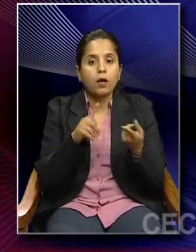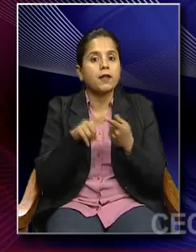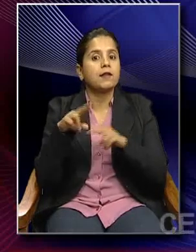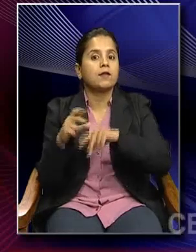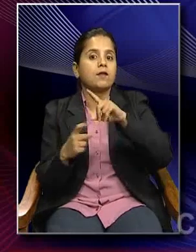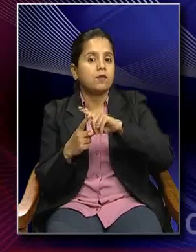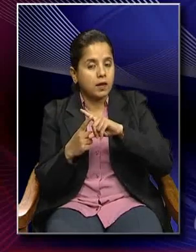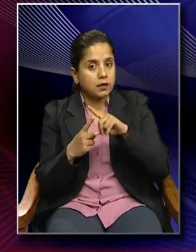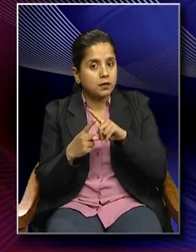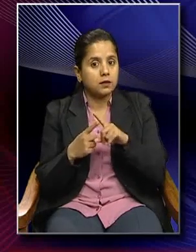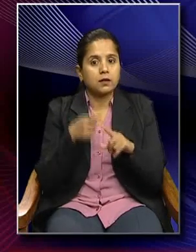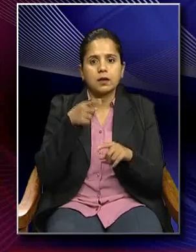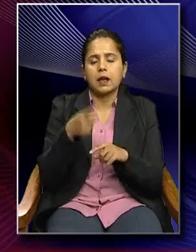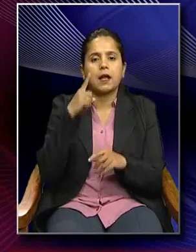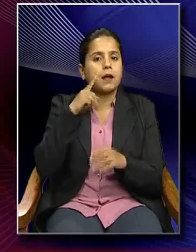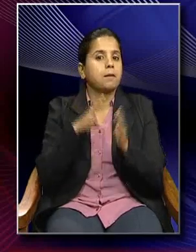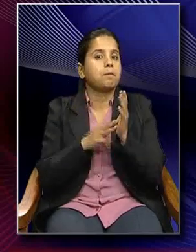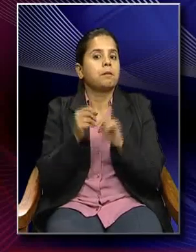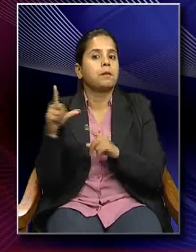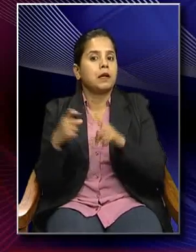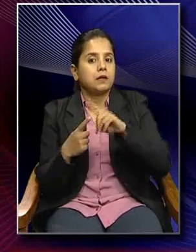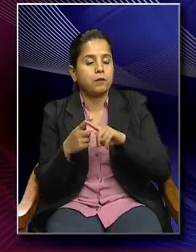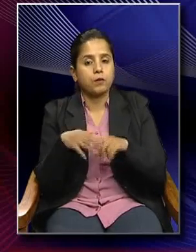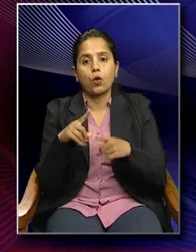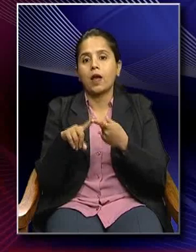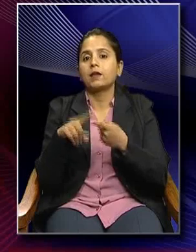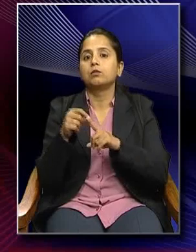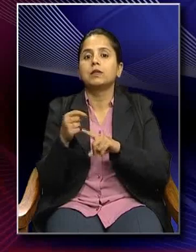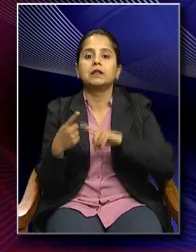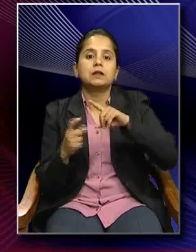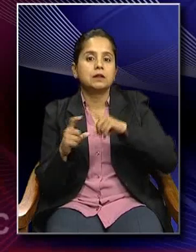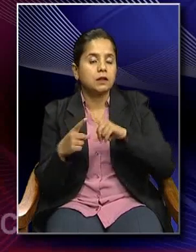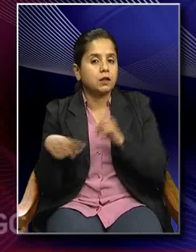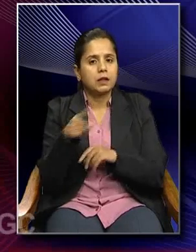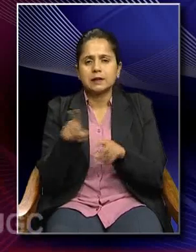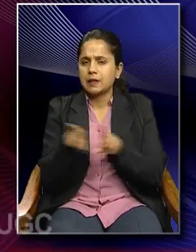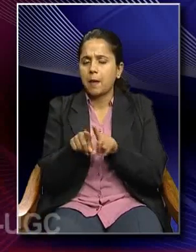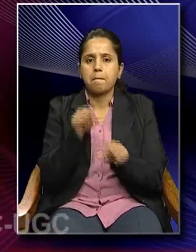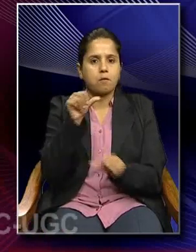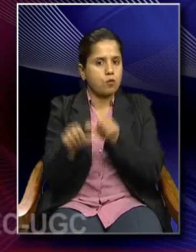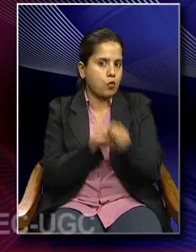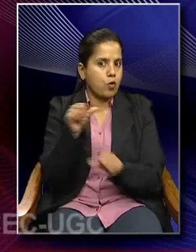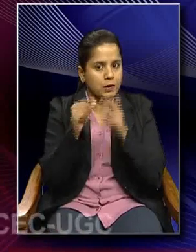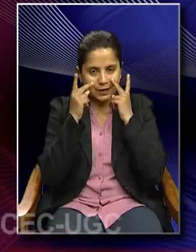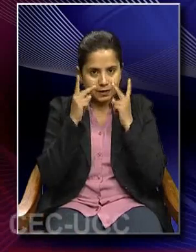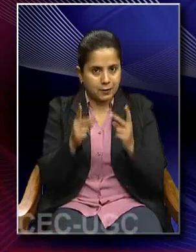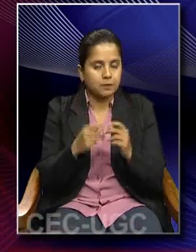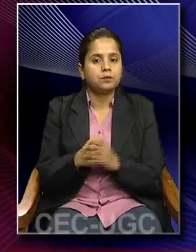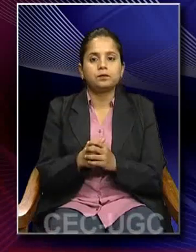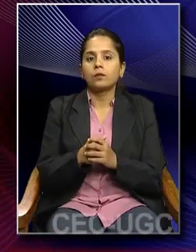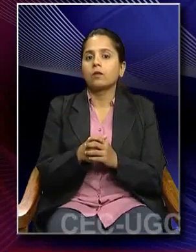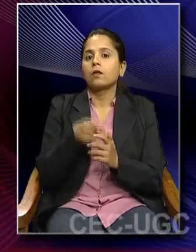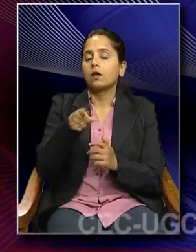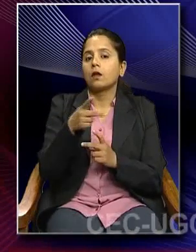the implicit and the explicit stages of the same process. The cloth